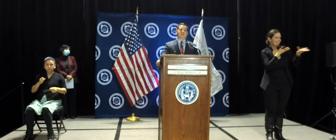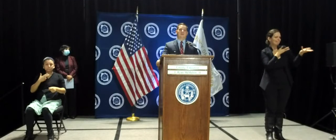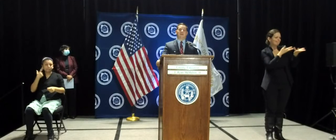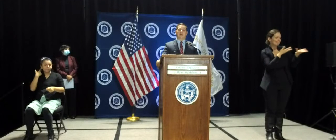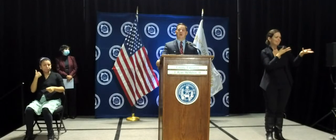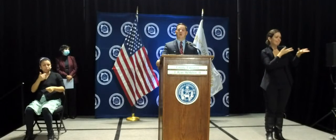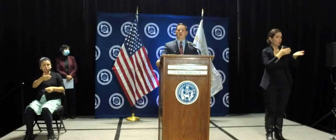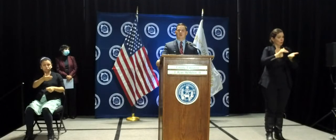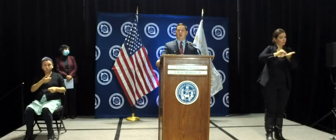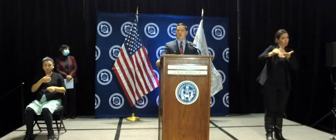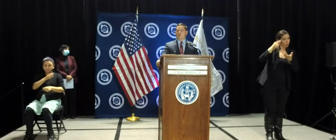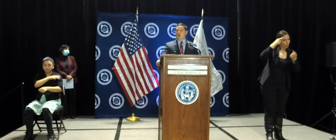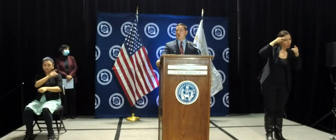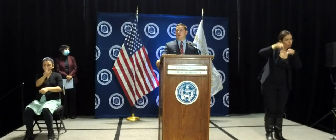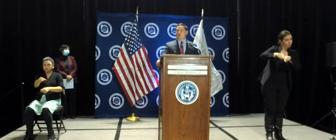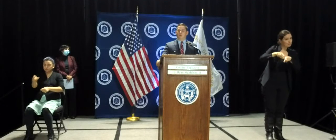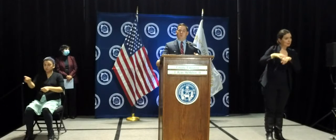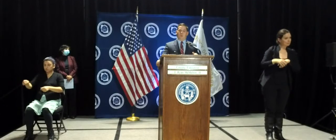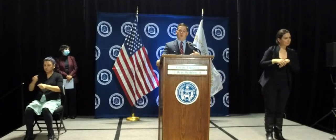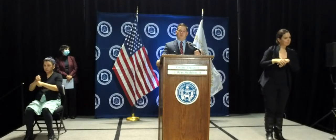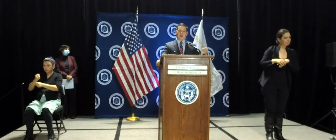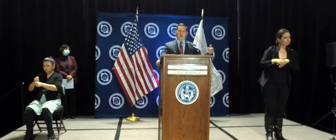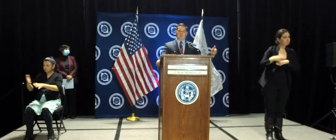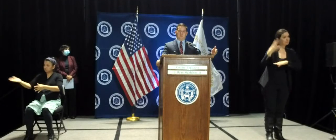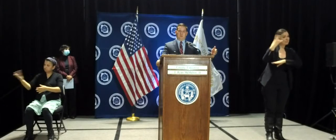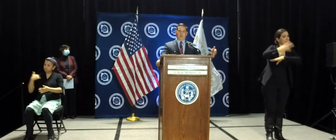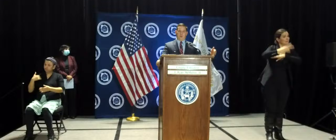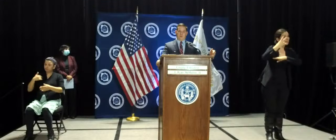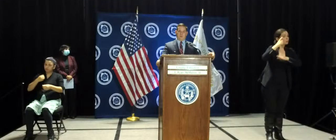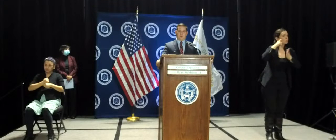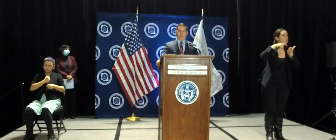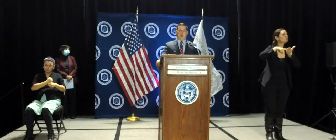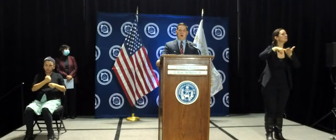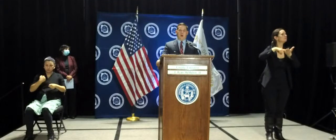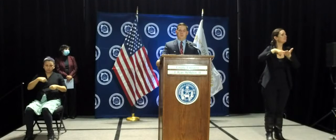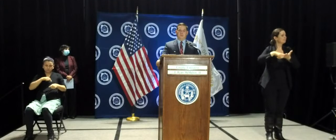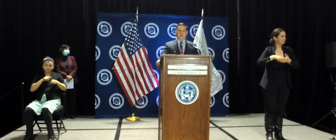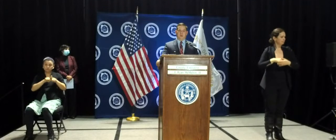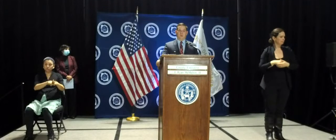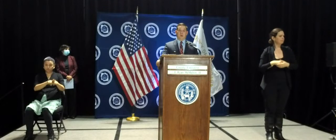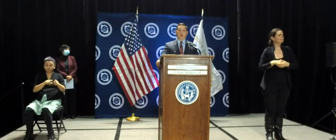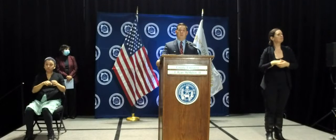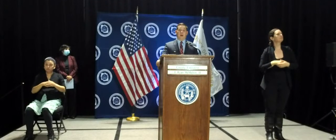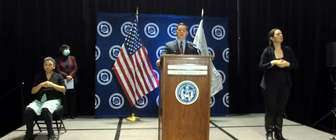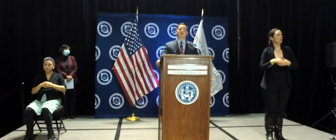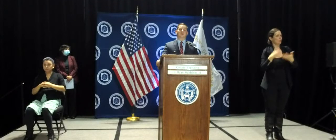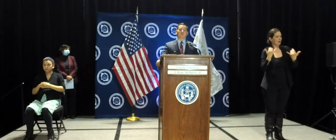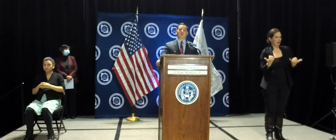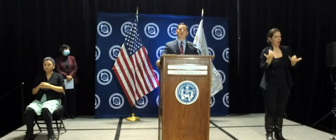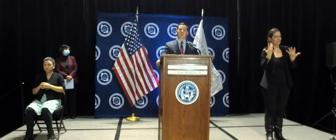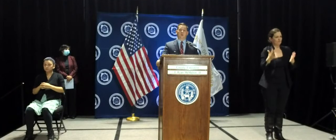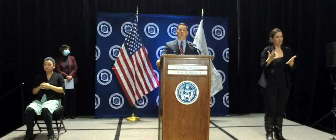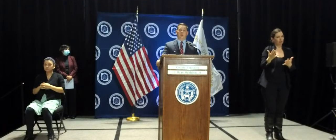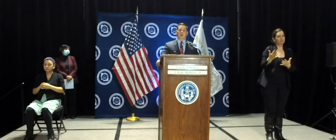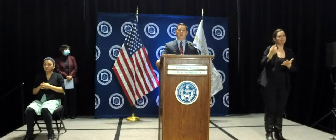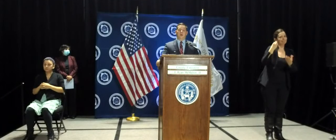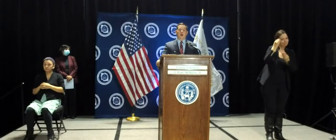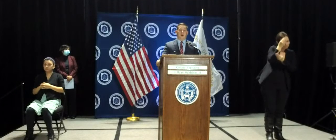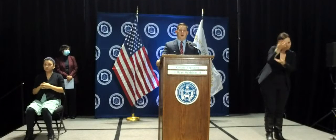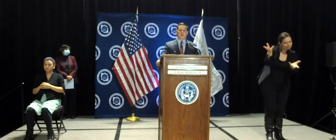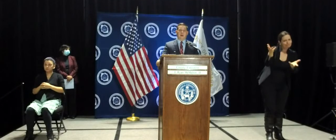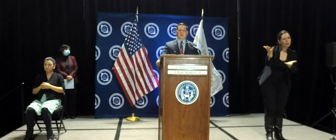maybe a 7-day notice clause. So we'll give that notice saying you can come back. This is what you'll be